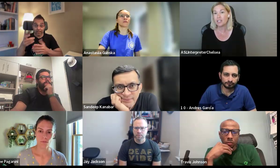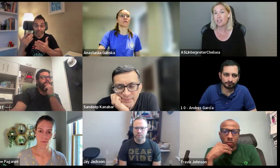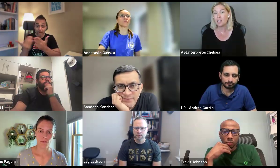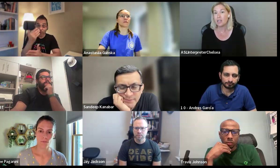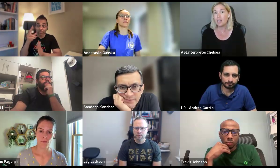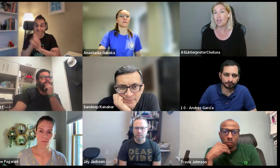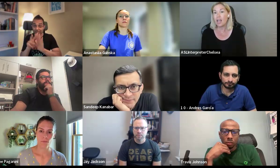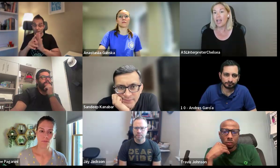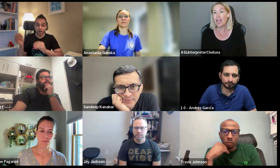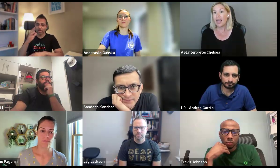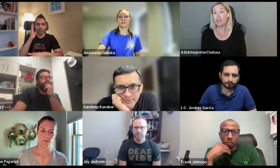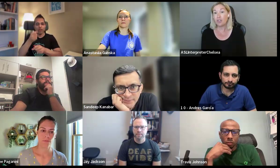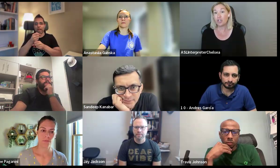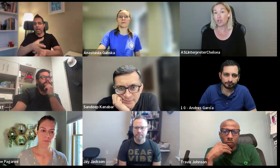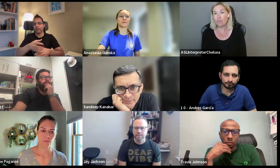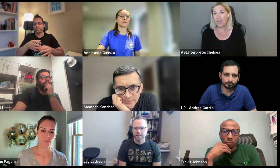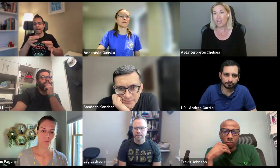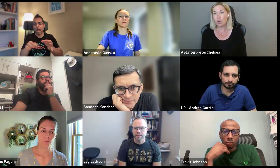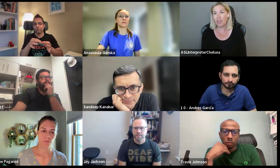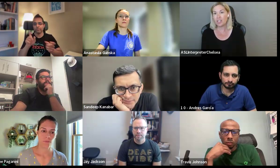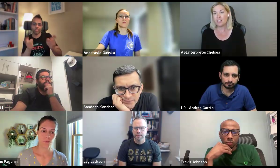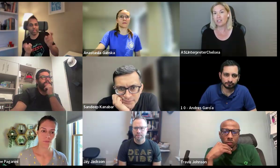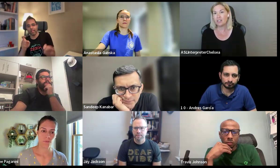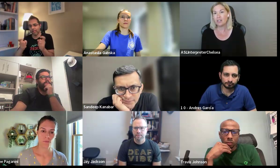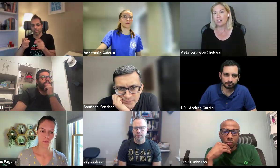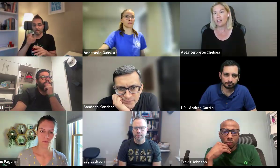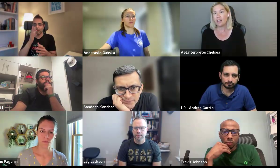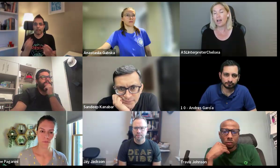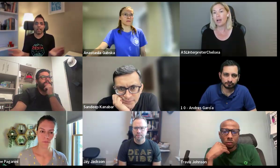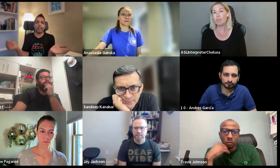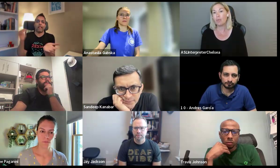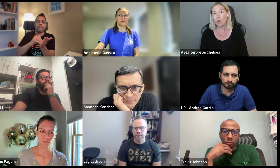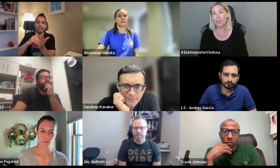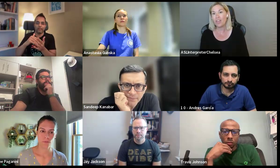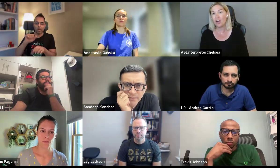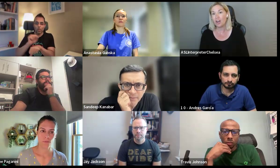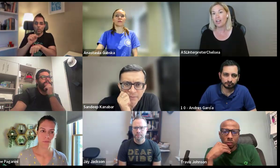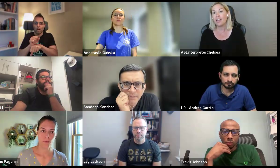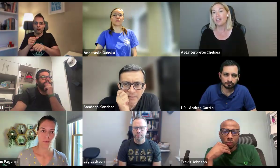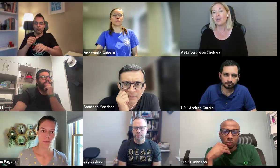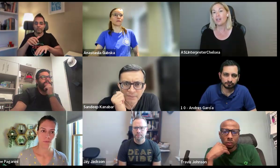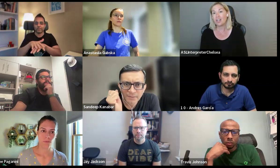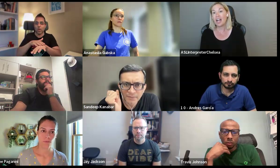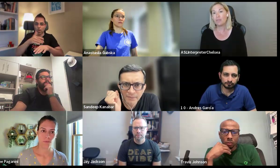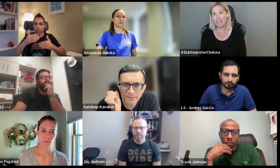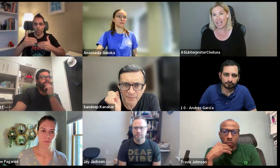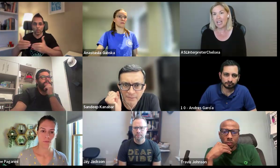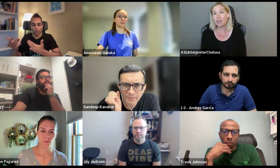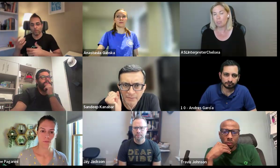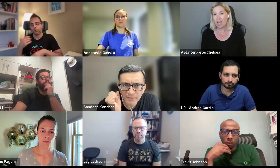process. And if there's a new video that's thrown in there kind of late, it